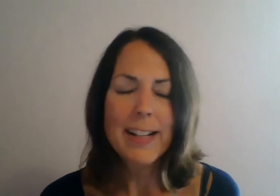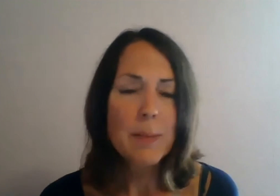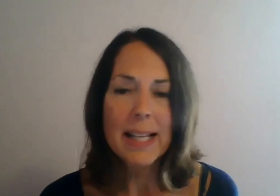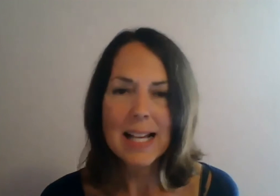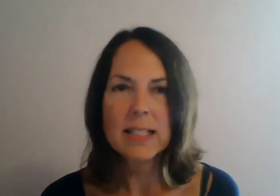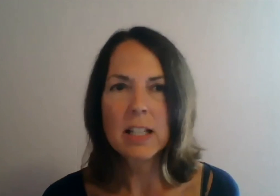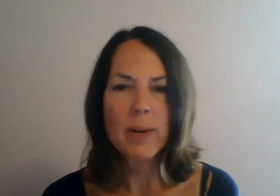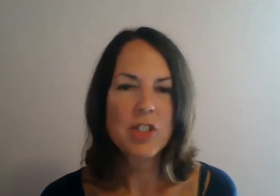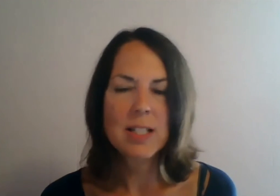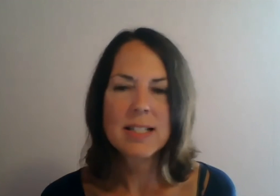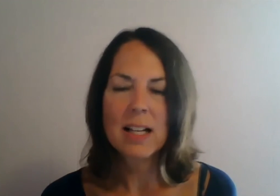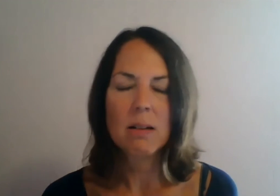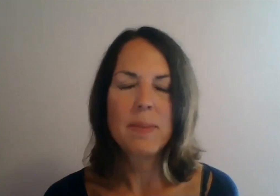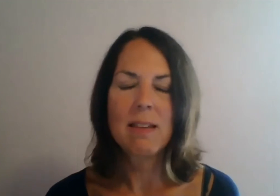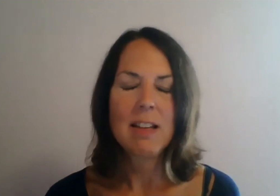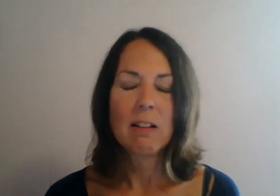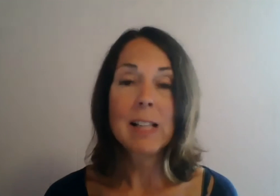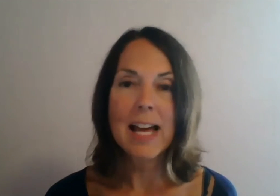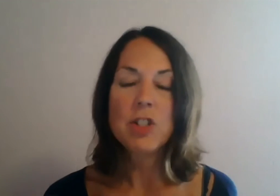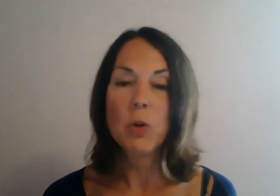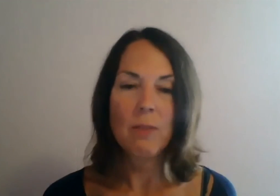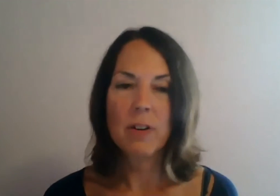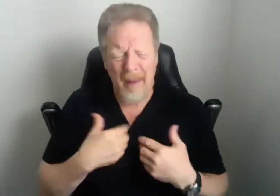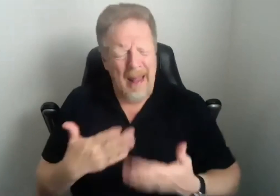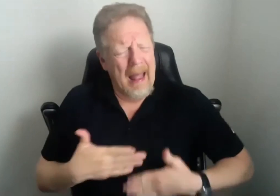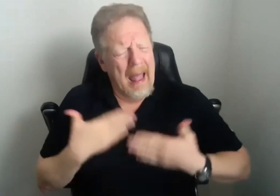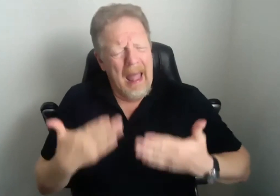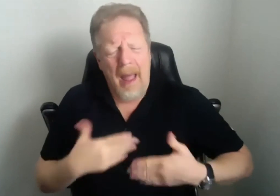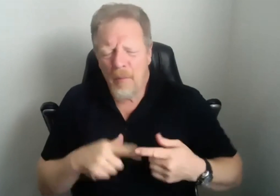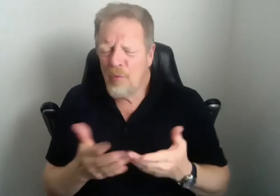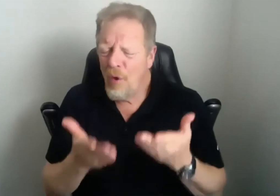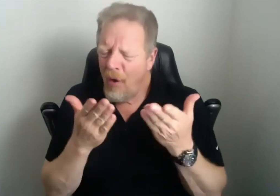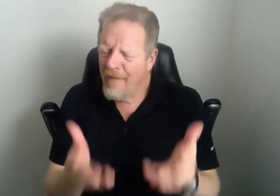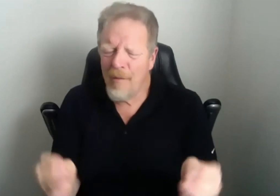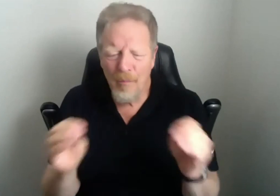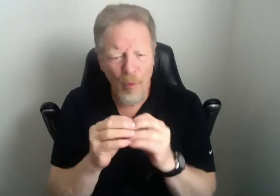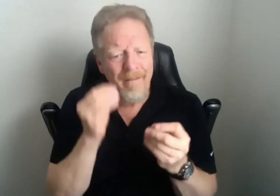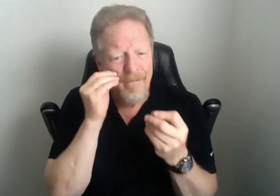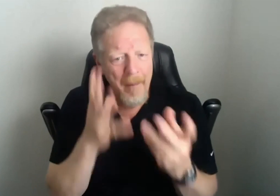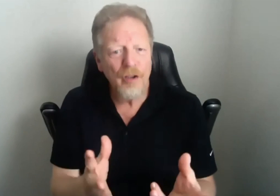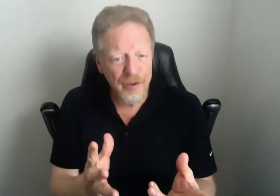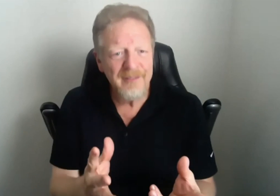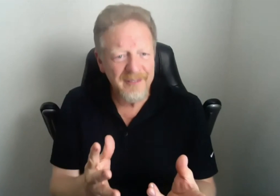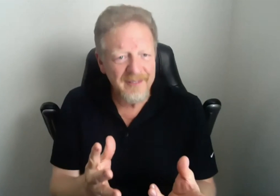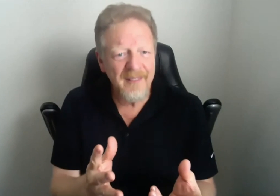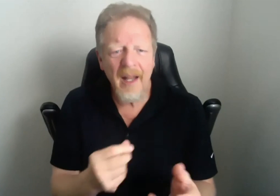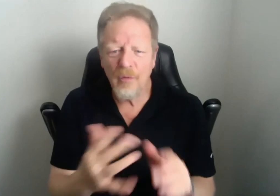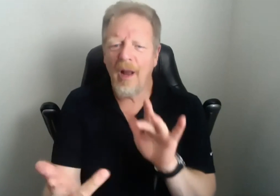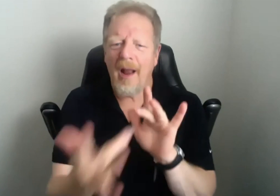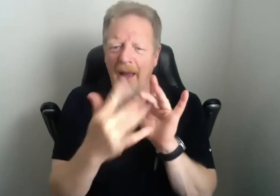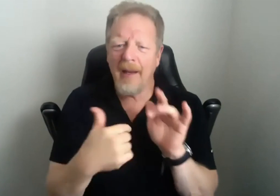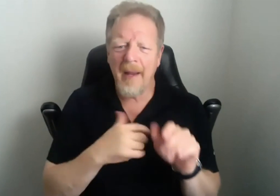follow-up, if anybody has any questions, I'll be glad to offer any more information and to contact me